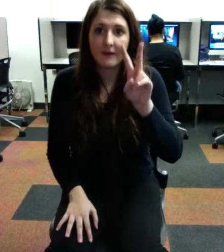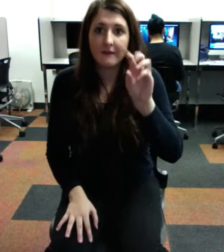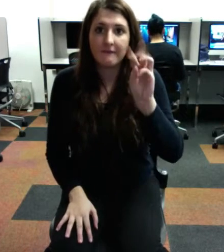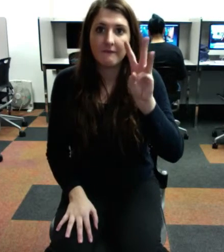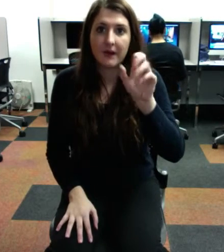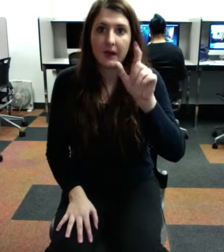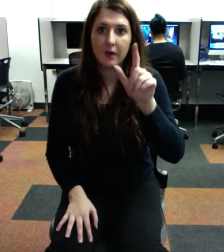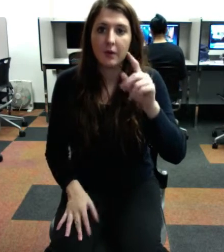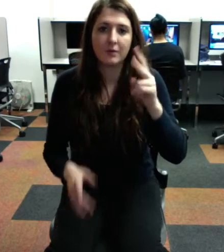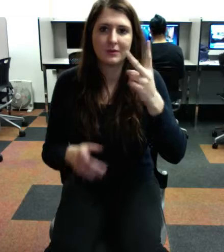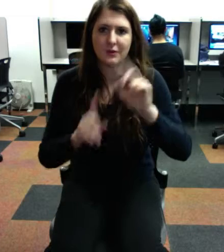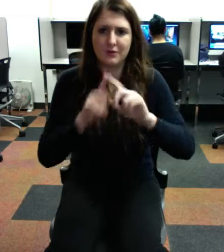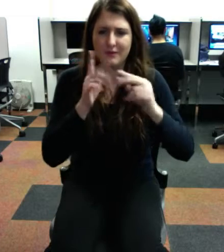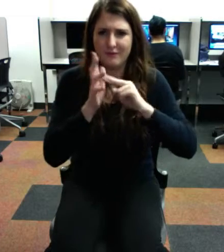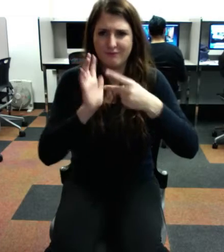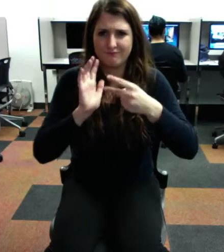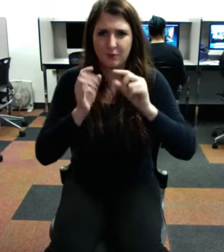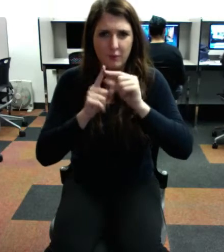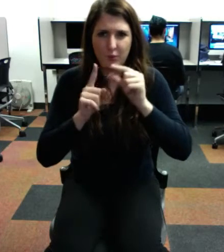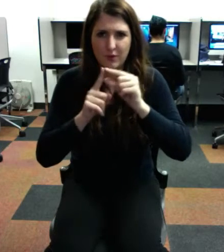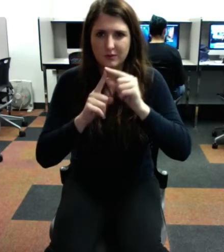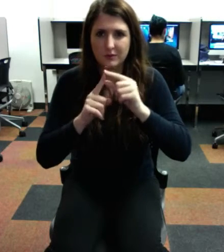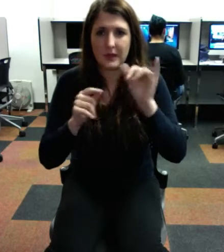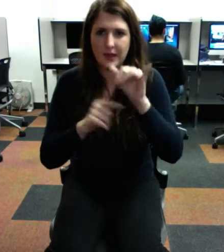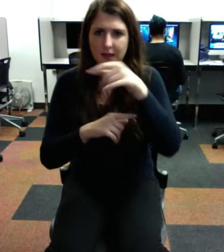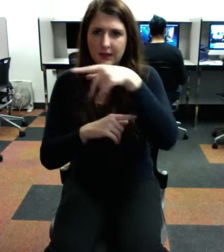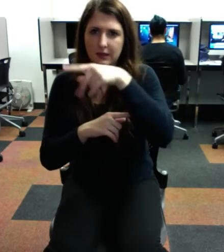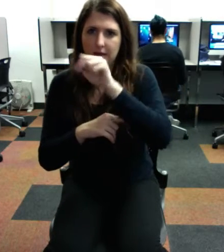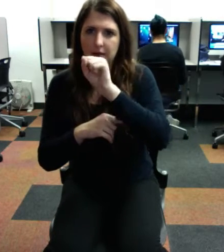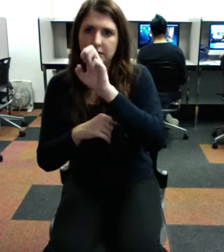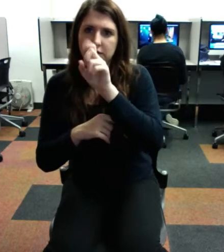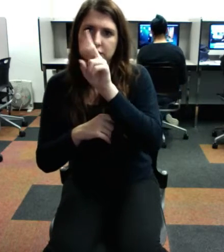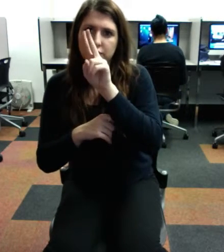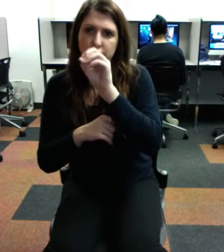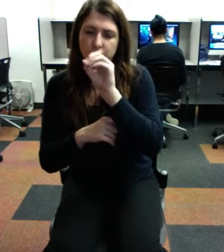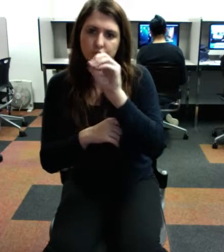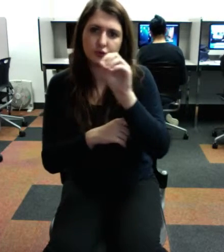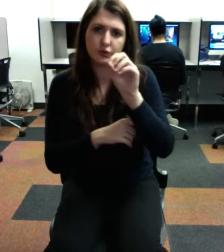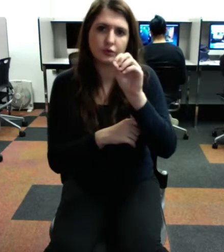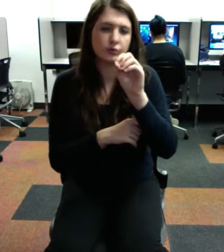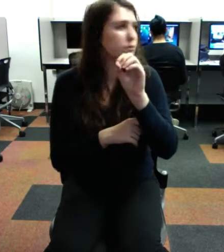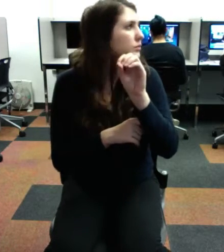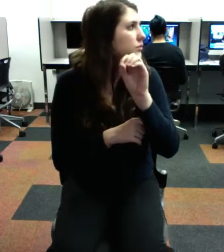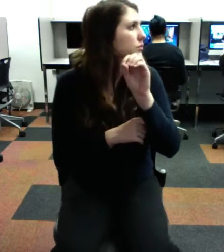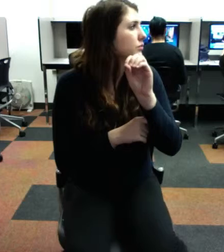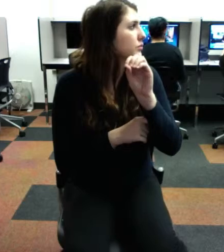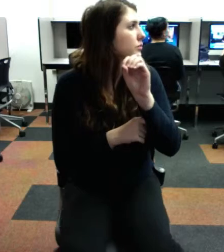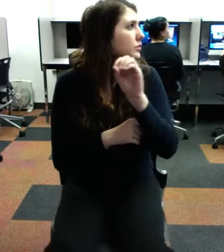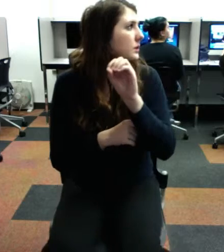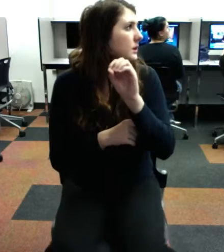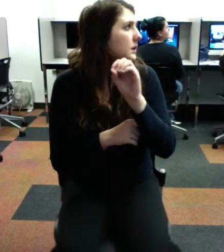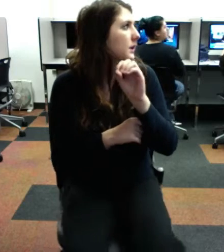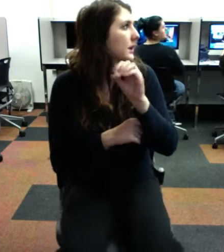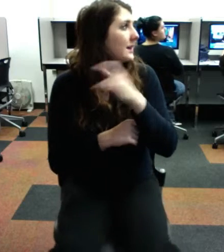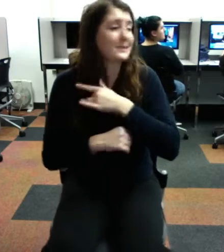pseudoappendicitis. Keep in mind, the use of combining form vowels, which is typically the vowel O, is primarily